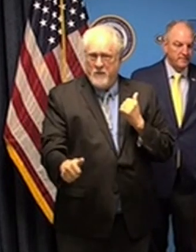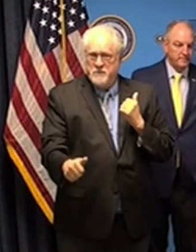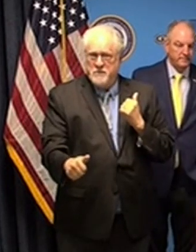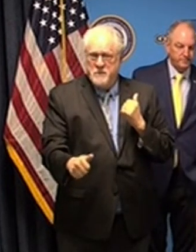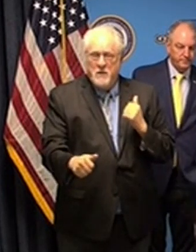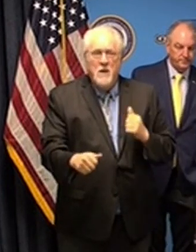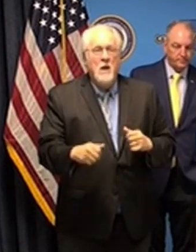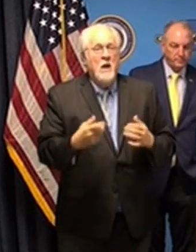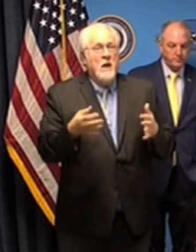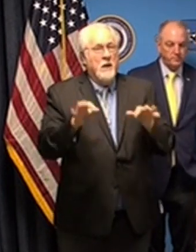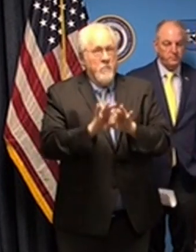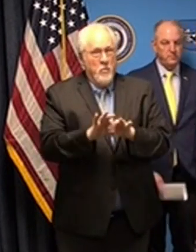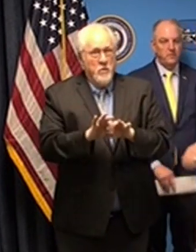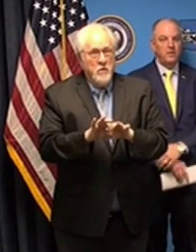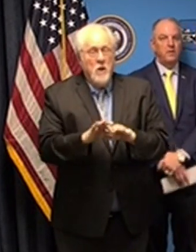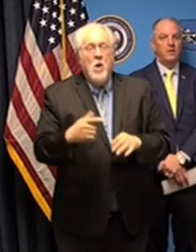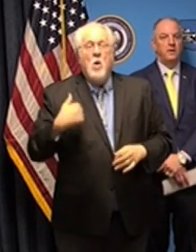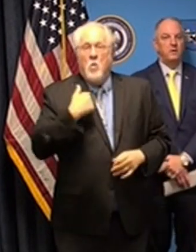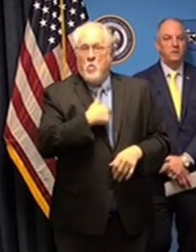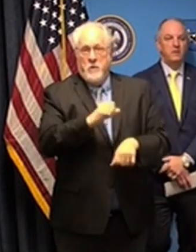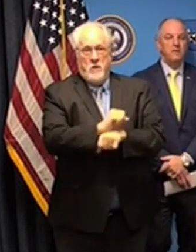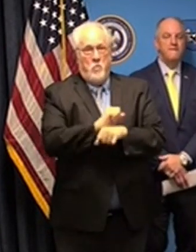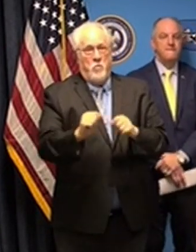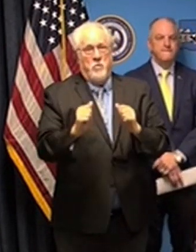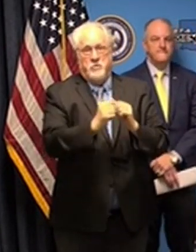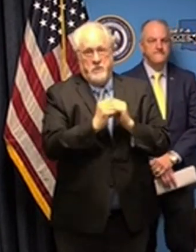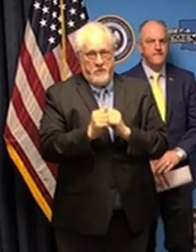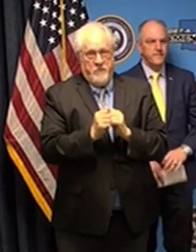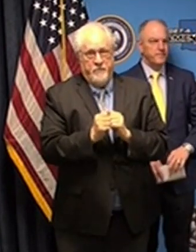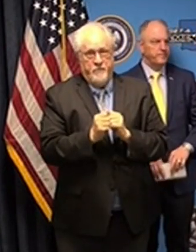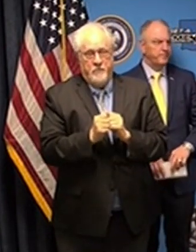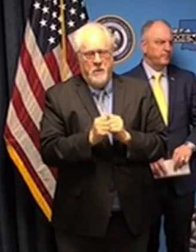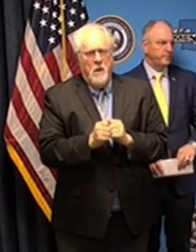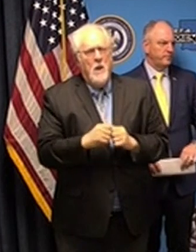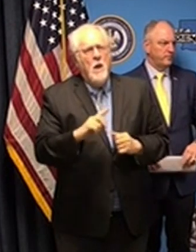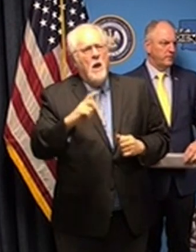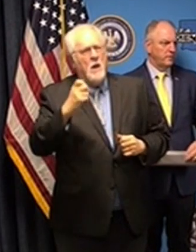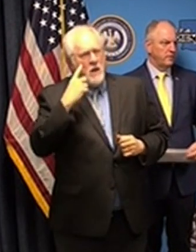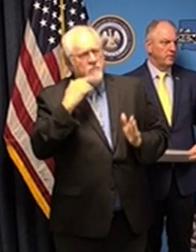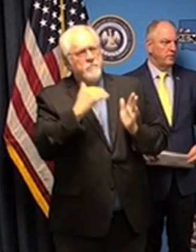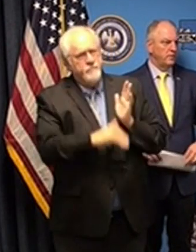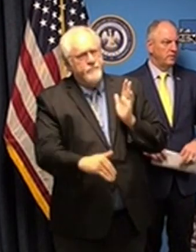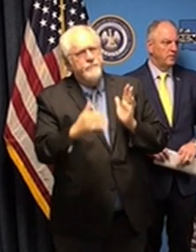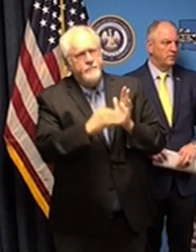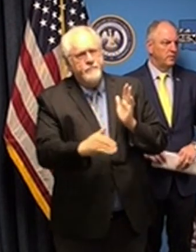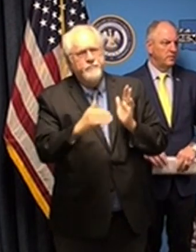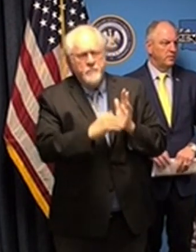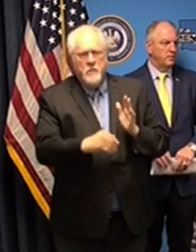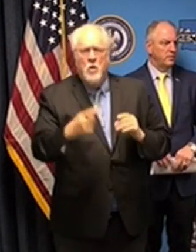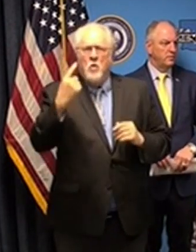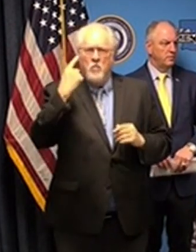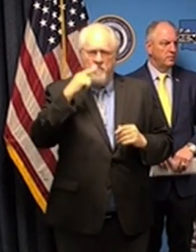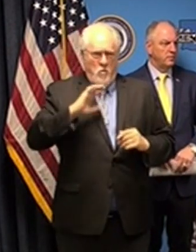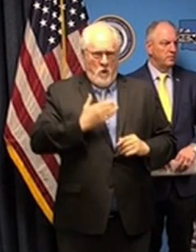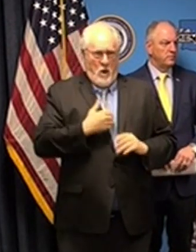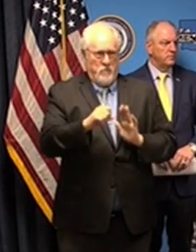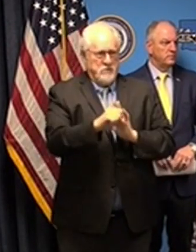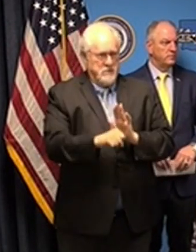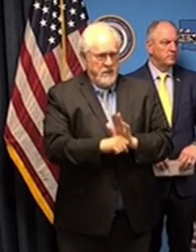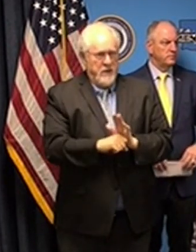said. The important thing is that we all work together. As the governor has repeatedly said on behalf of